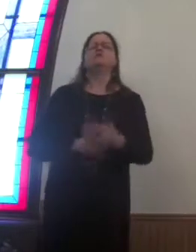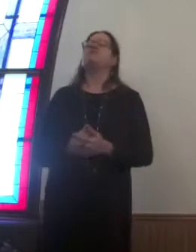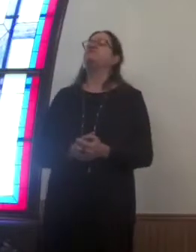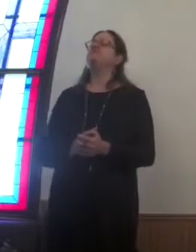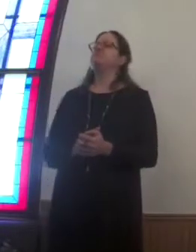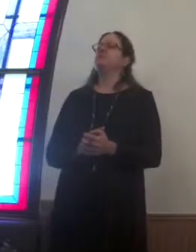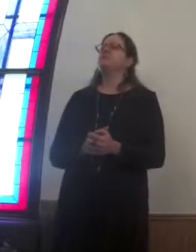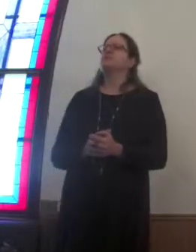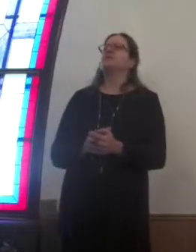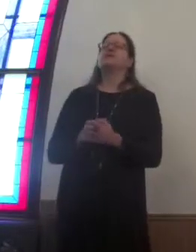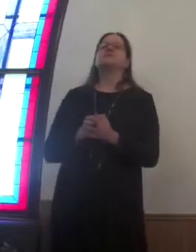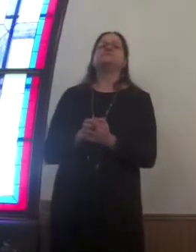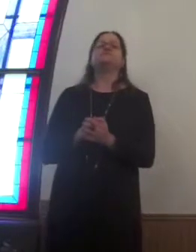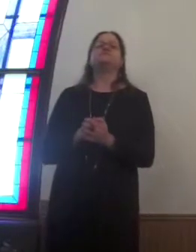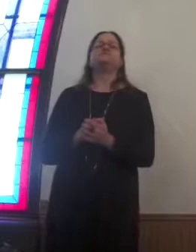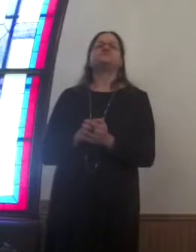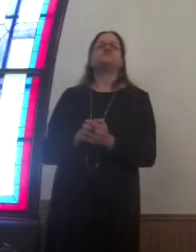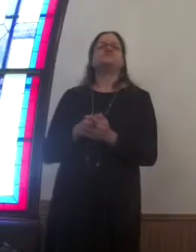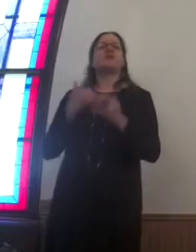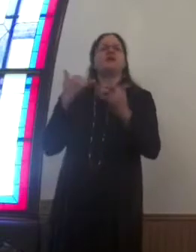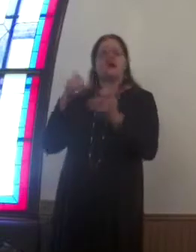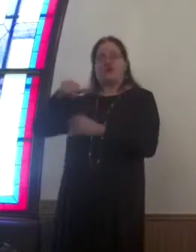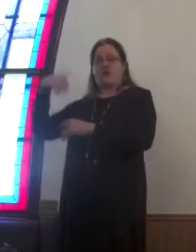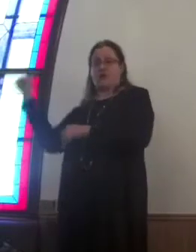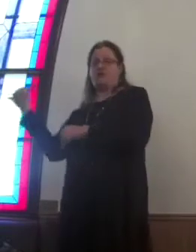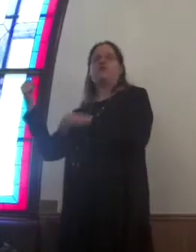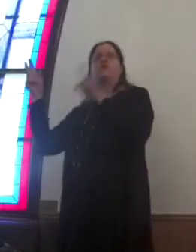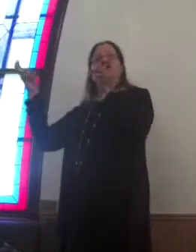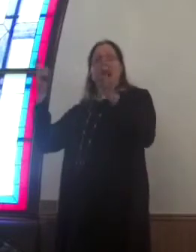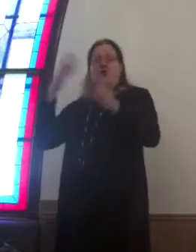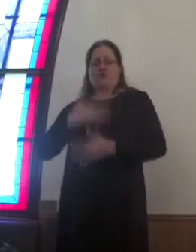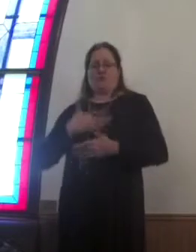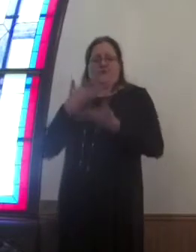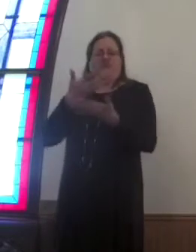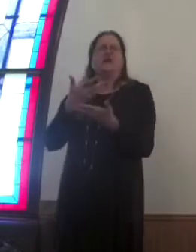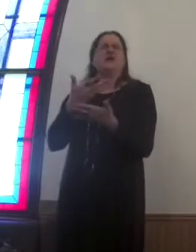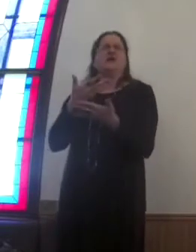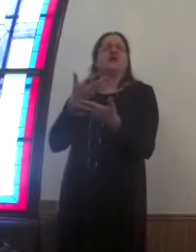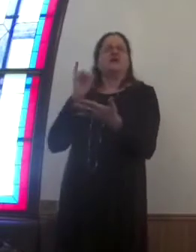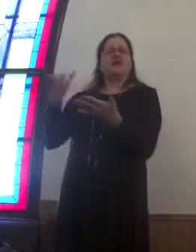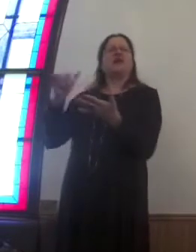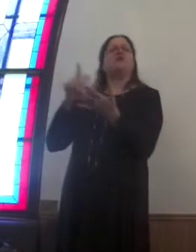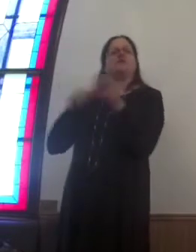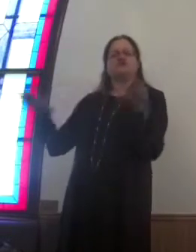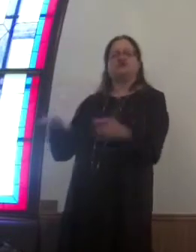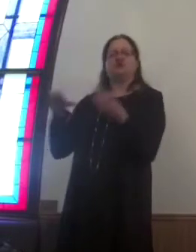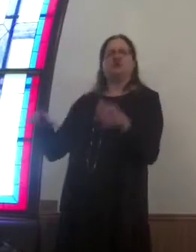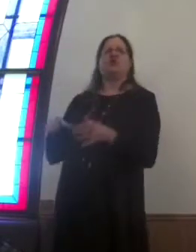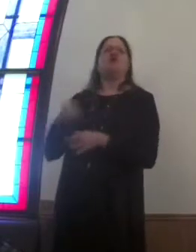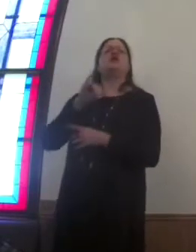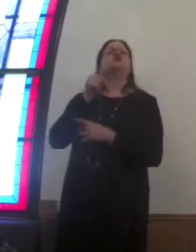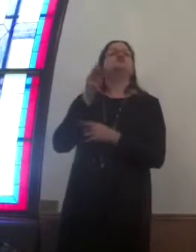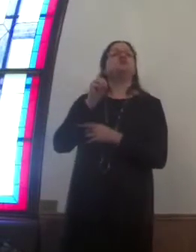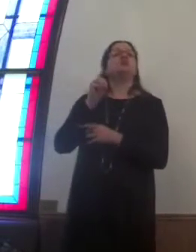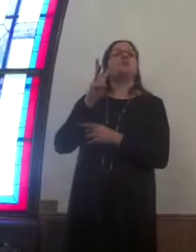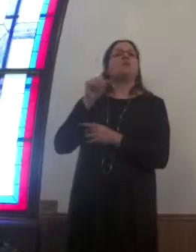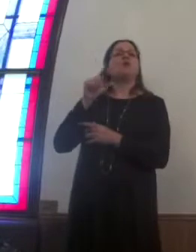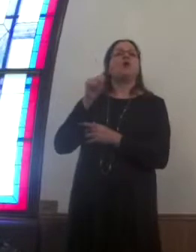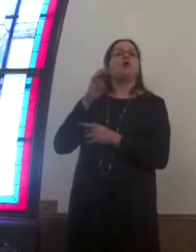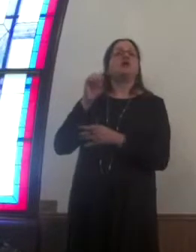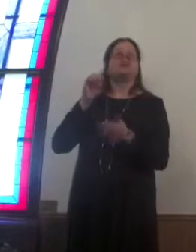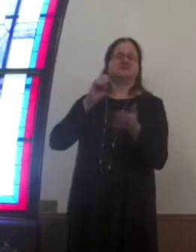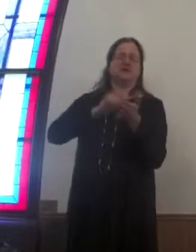Another great example of revealing or practicing resurrection is found in this book that Jim Wallis wrote called